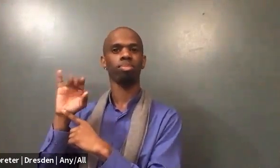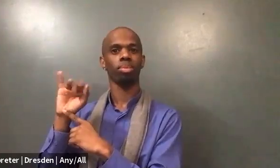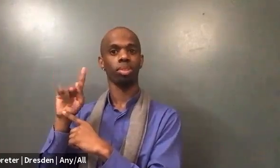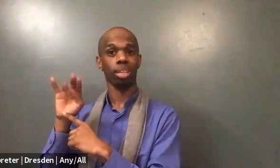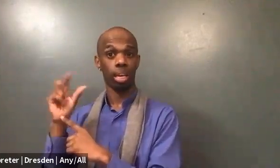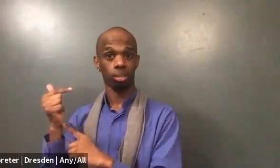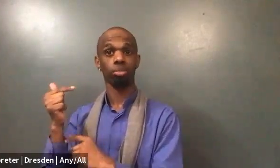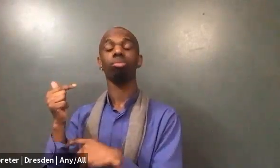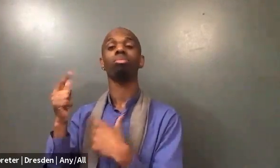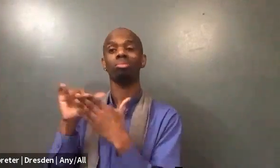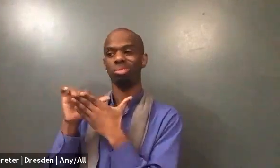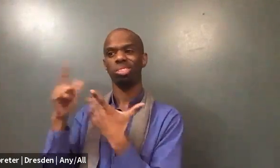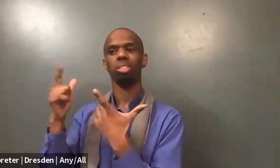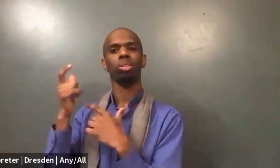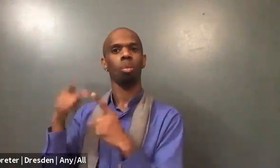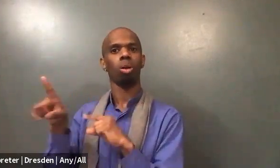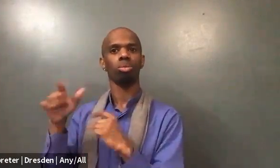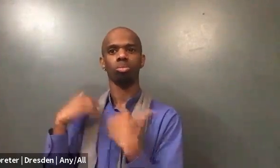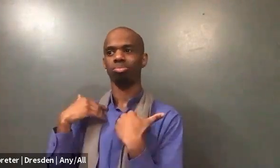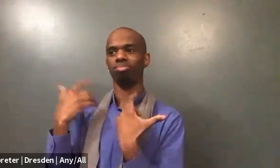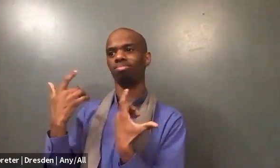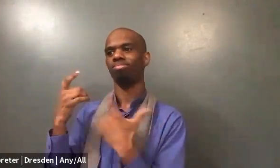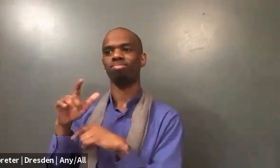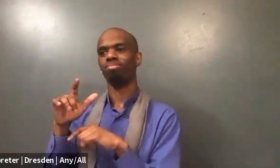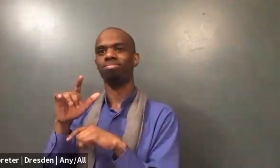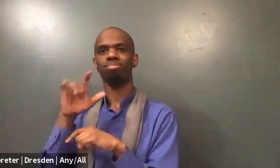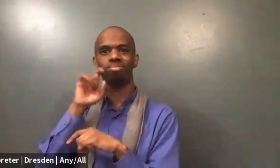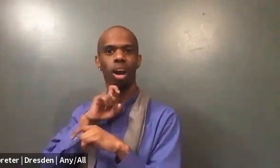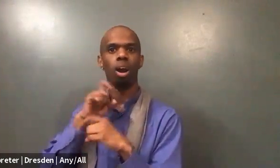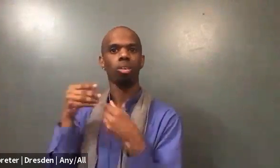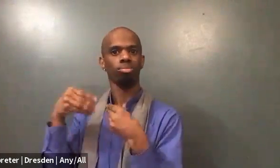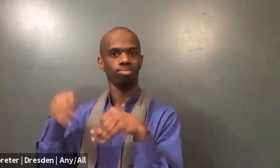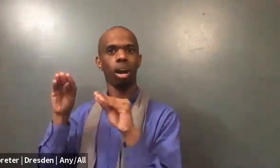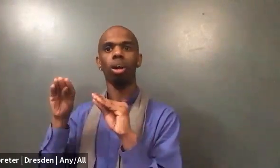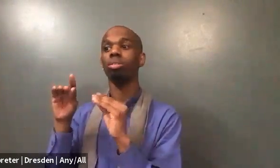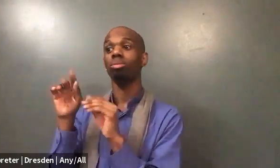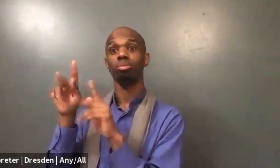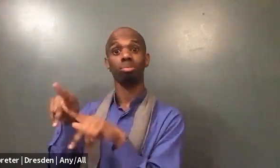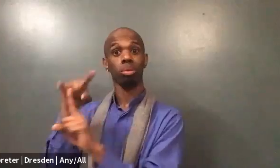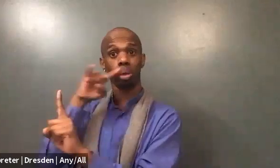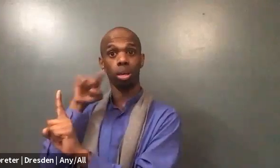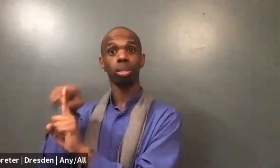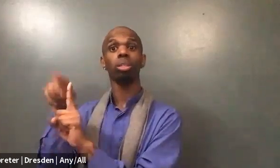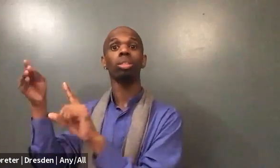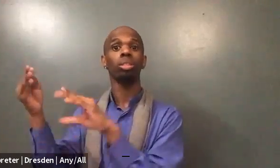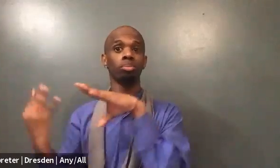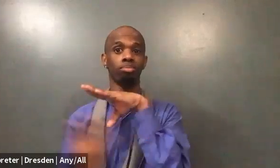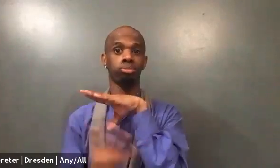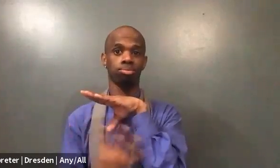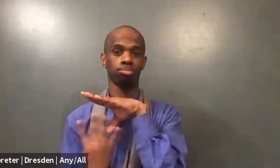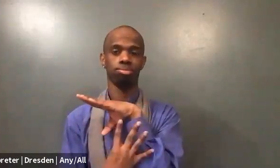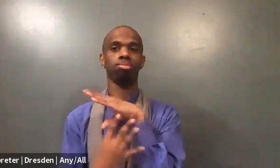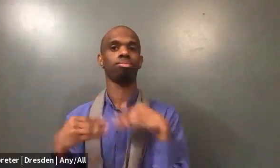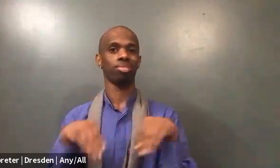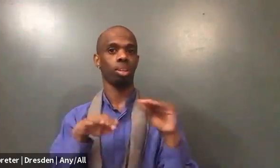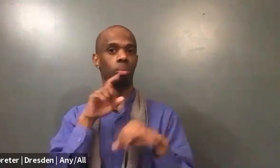look for. And I think, Christine, you had mentioned it a couple times, like we're in this movement, we understand the basic language and the basic